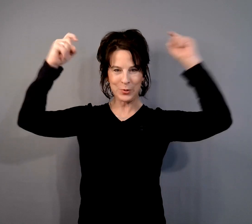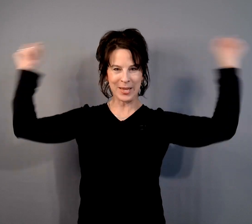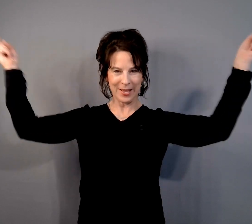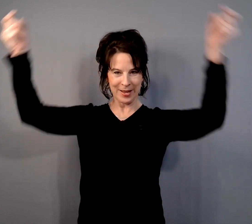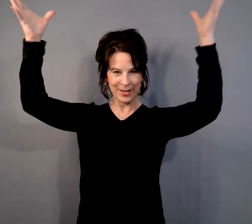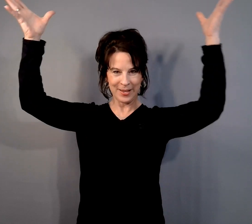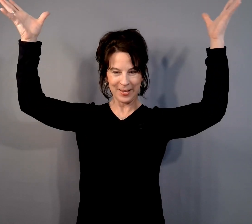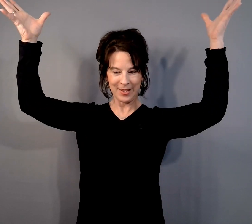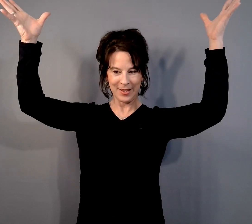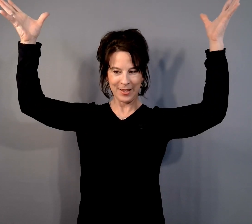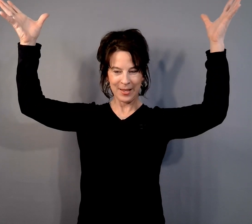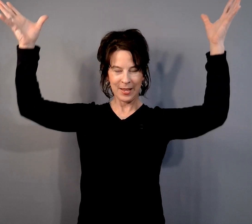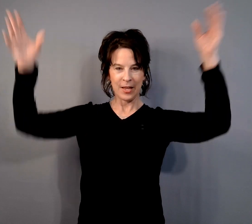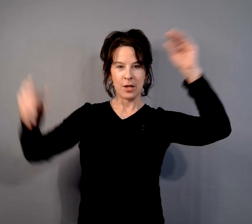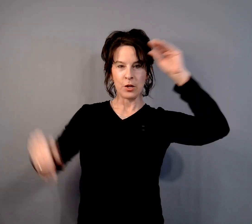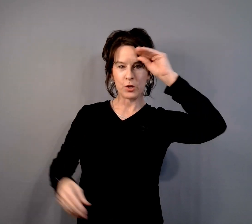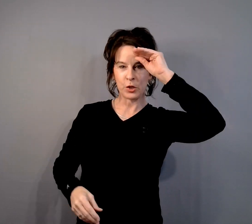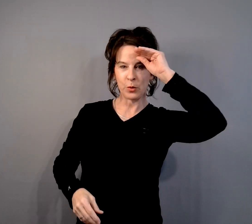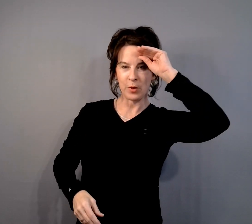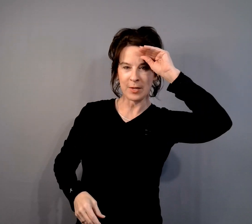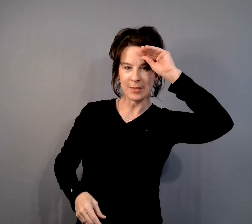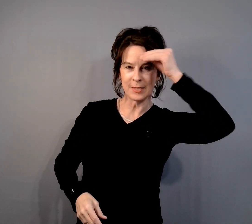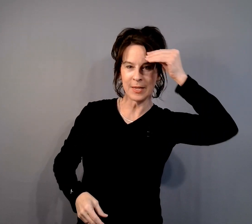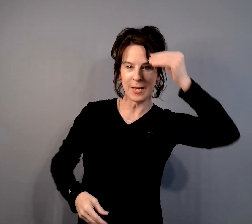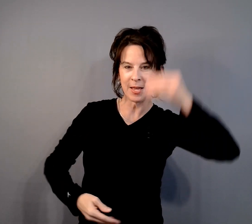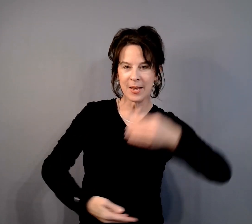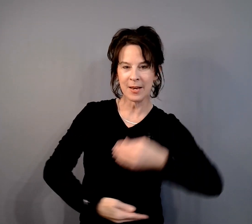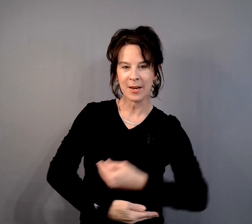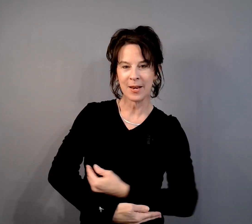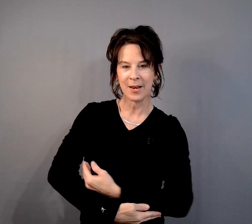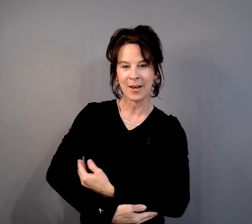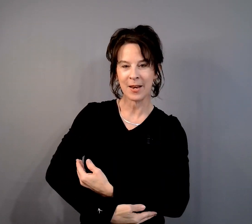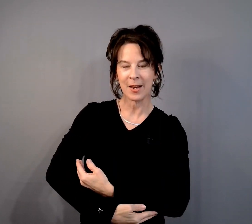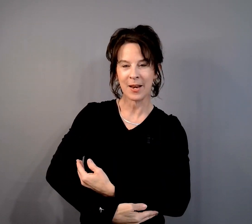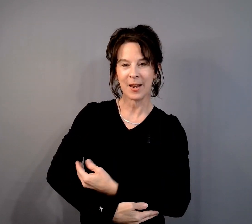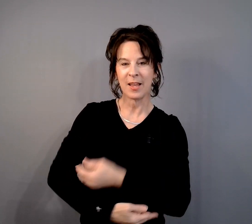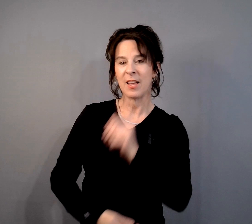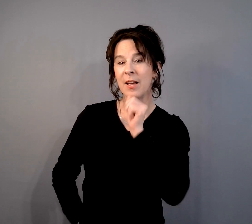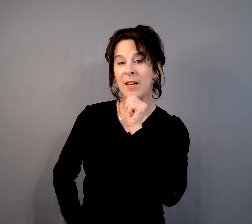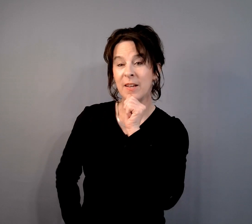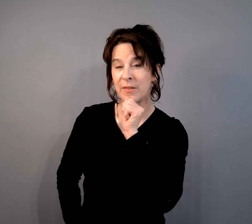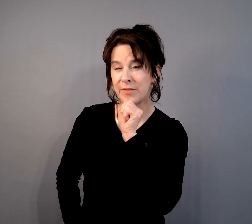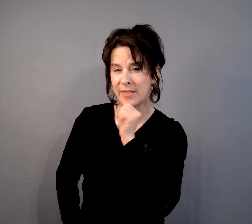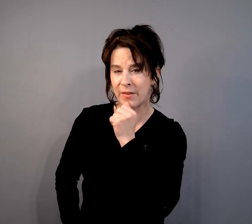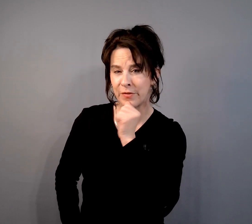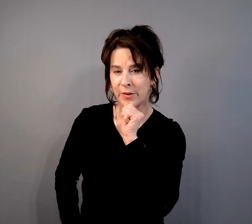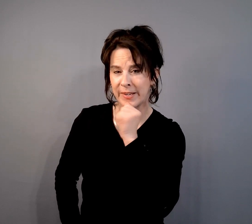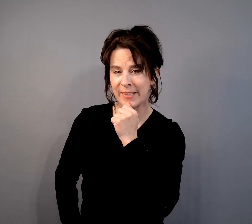Hallelujah to the Son of Suffering.